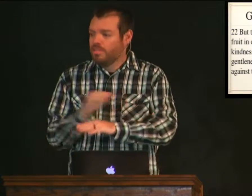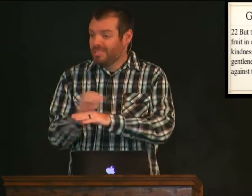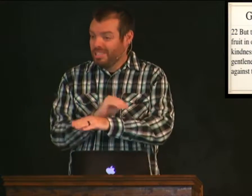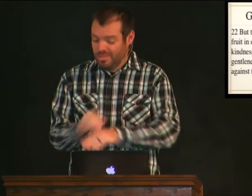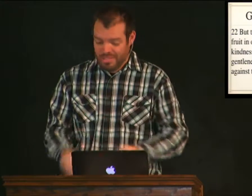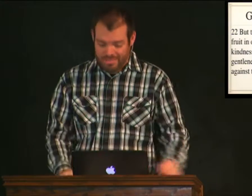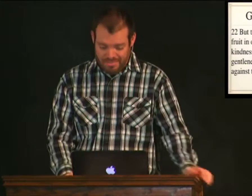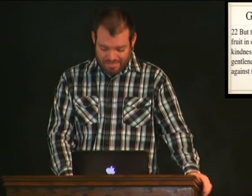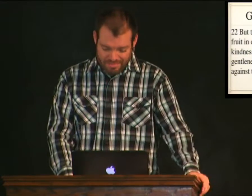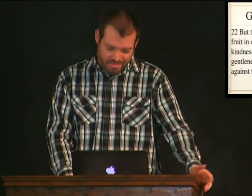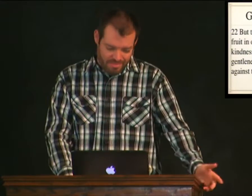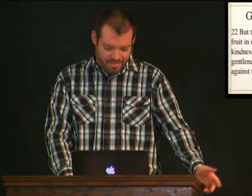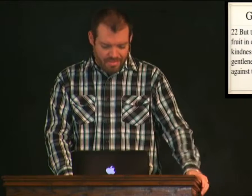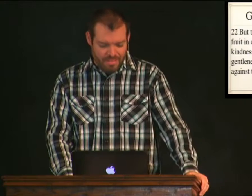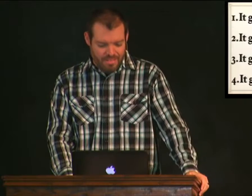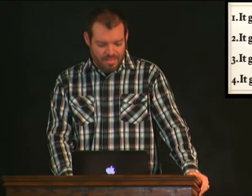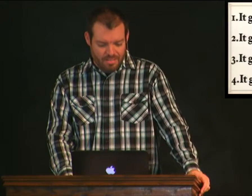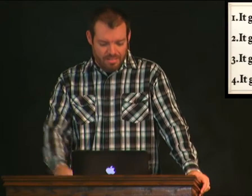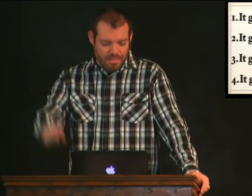improve your ministry.